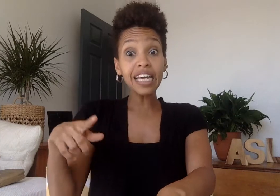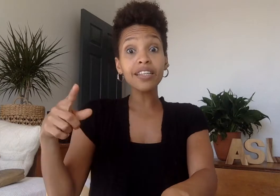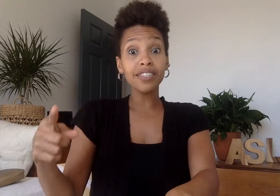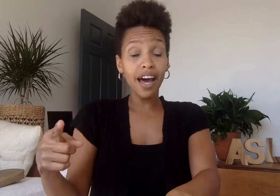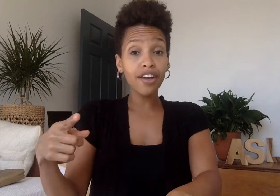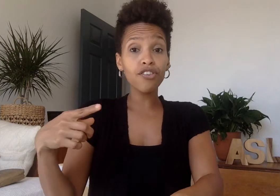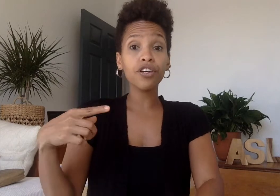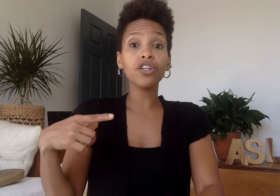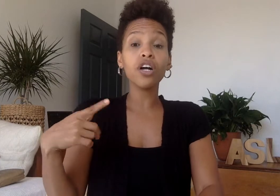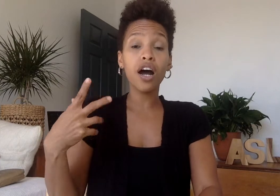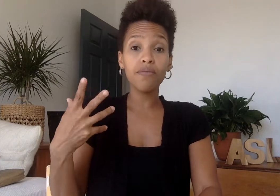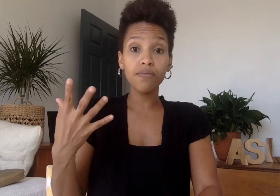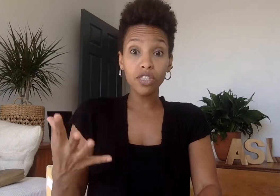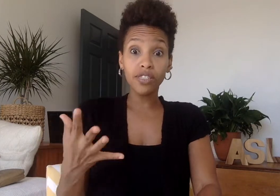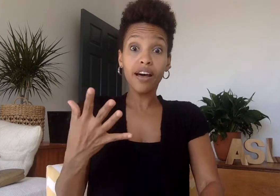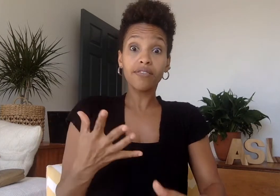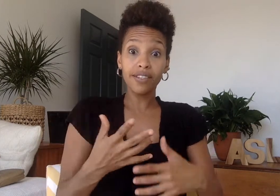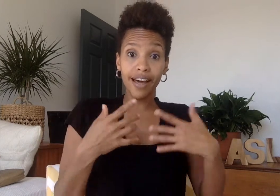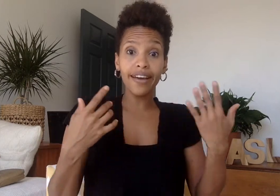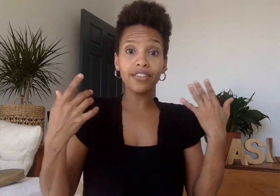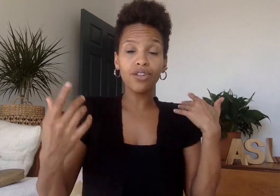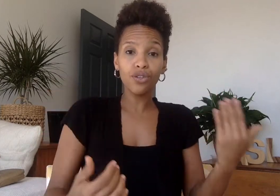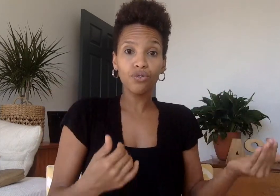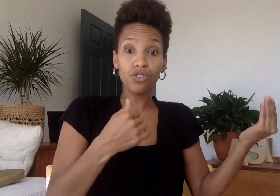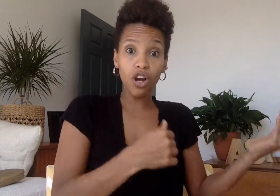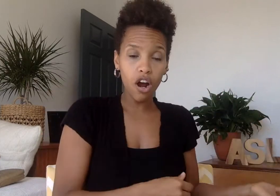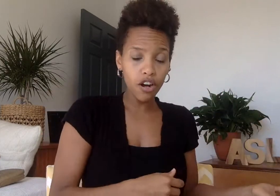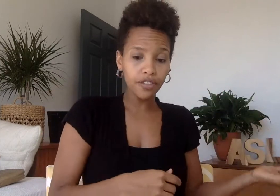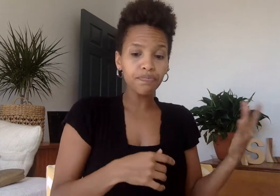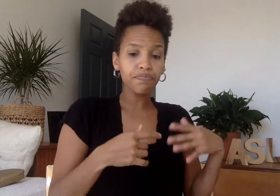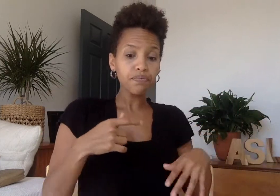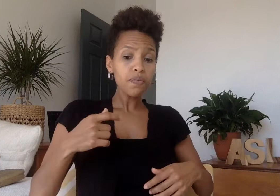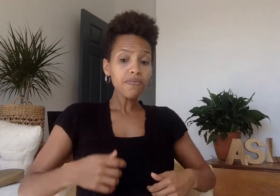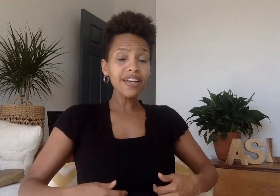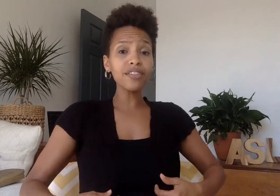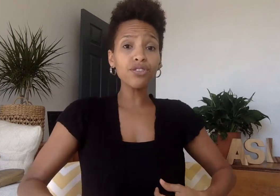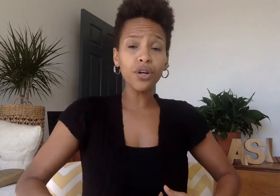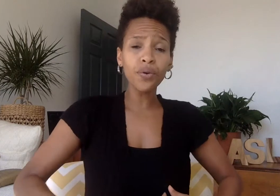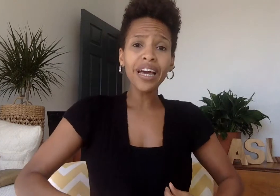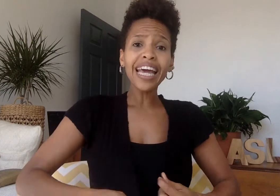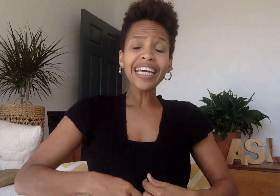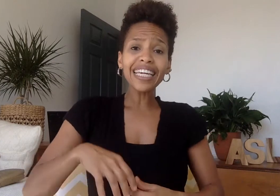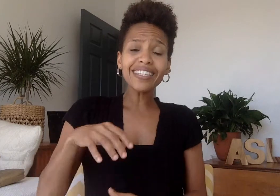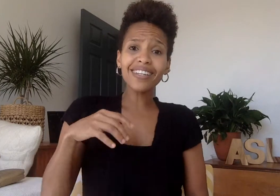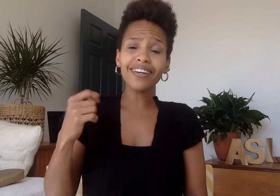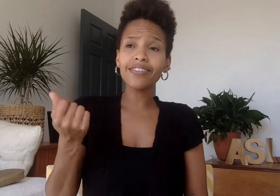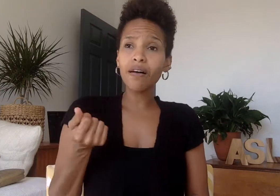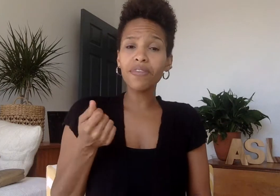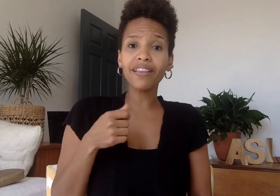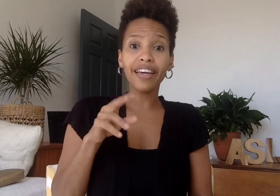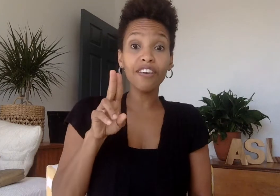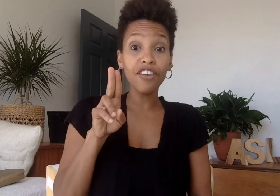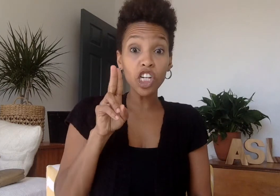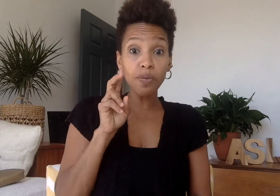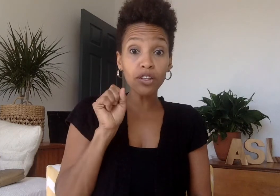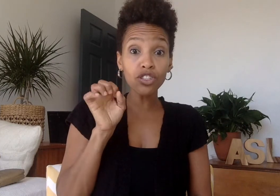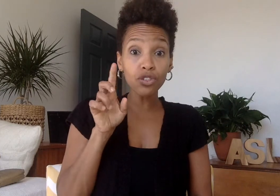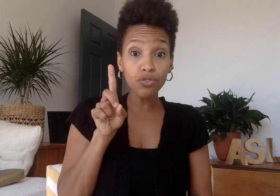the signer tells us that it's a used car. And so he signs something like, he fingerspells